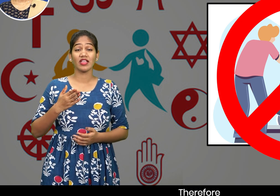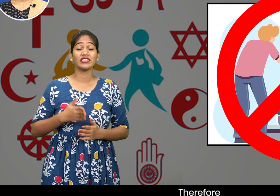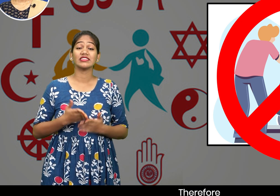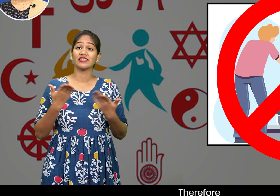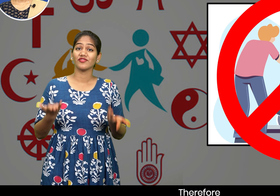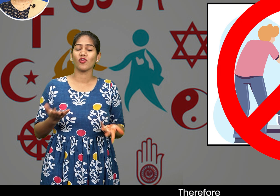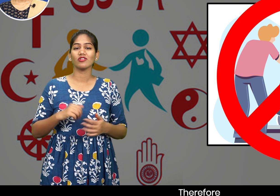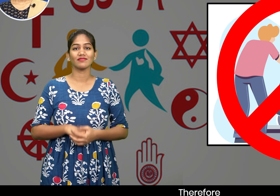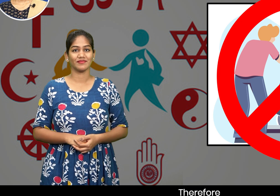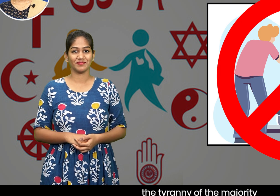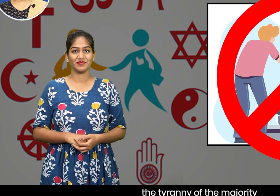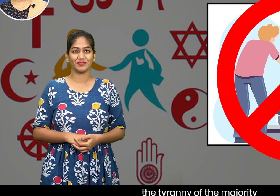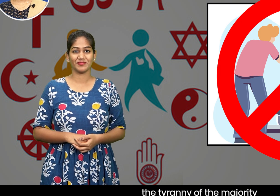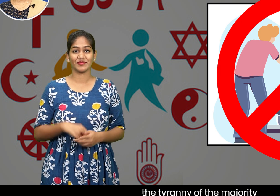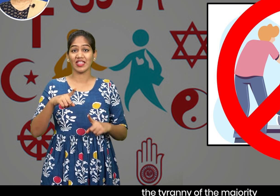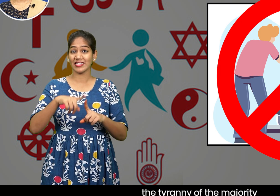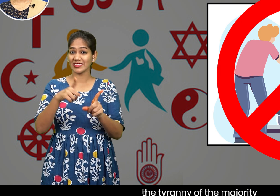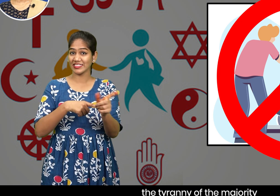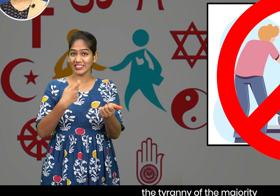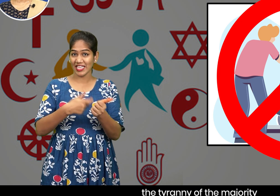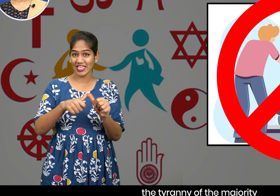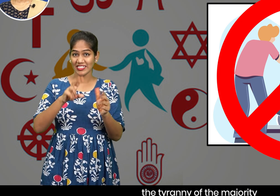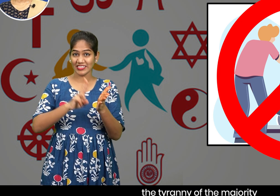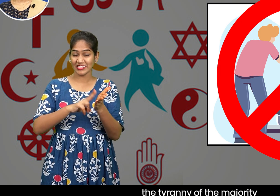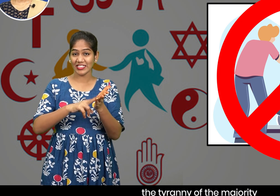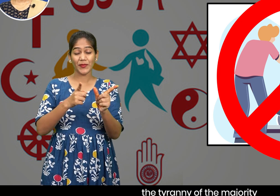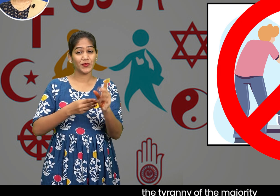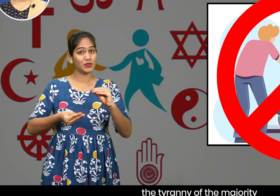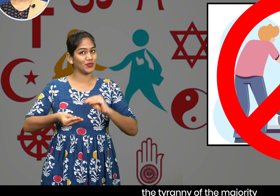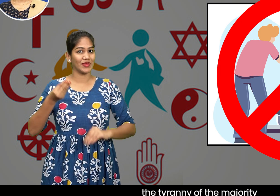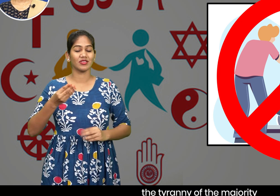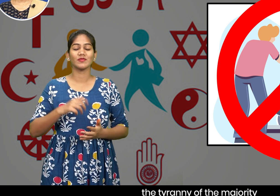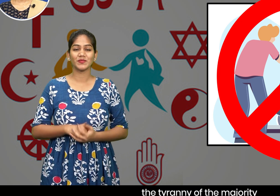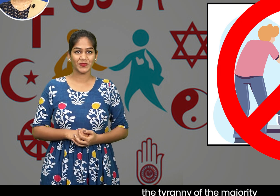Therefore, the tyranny of the majority